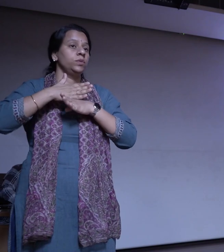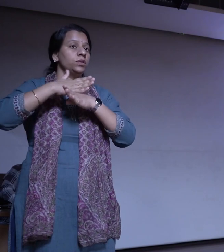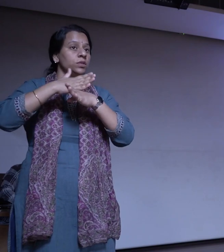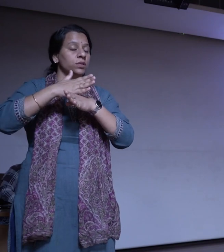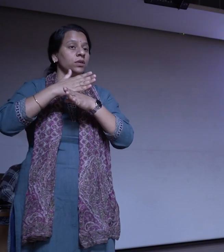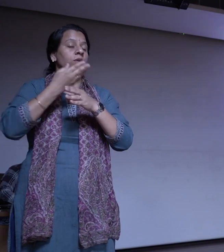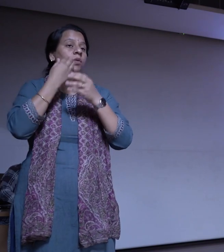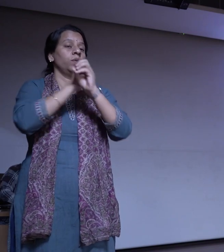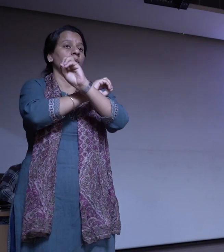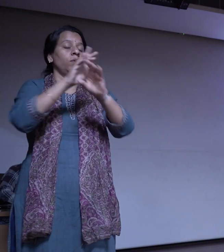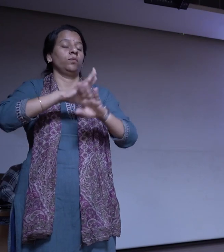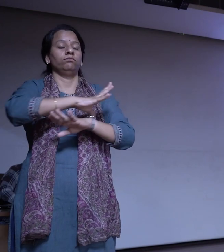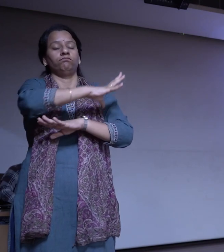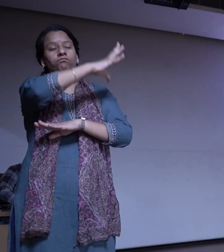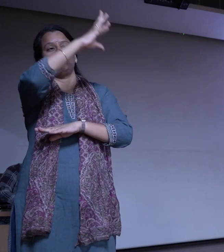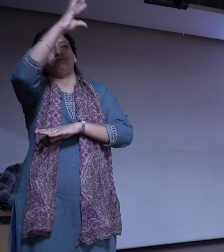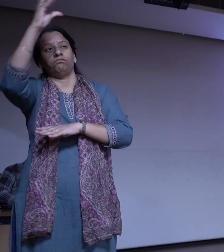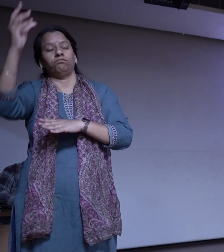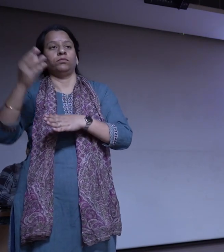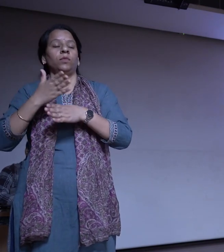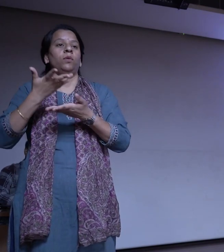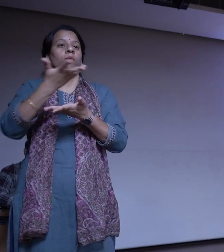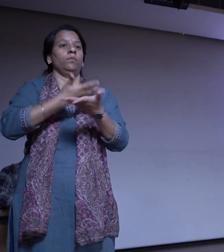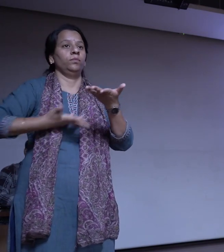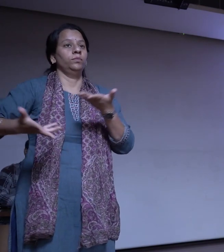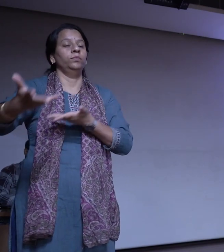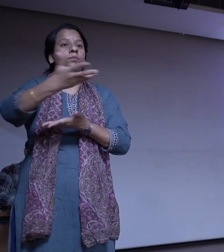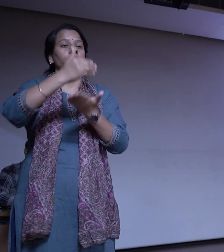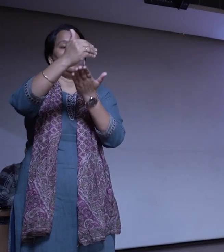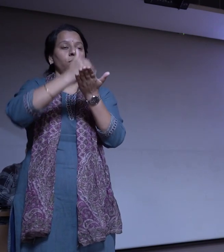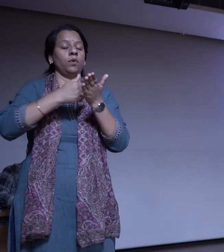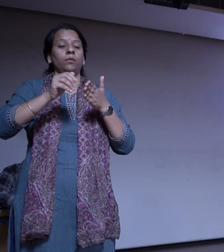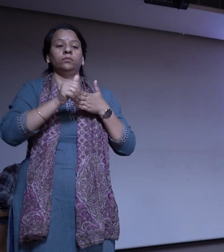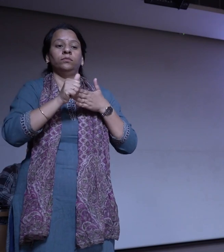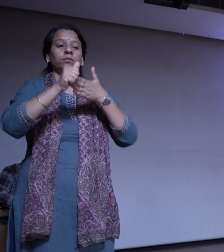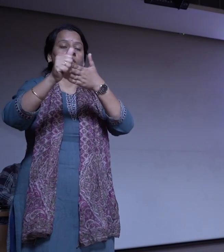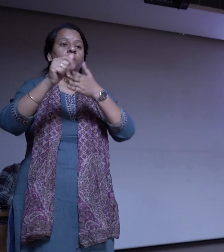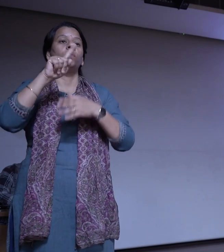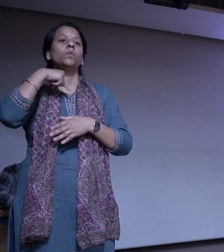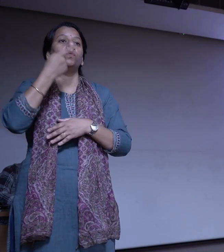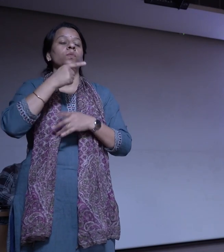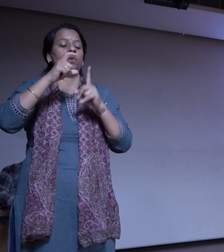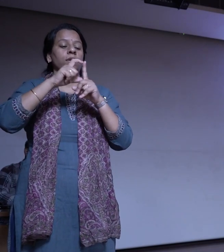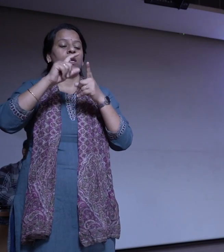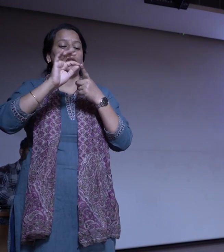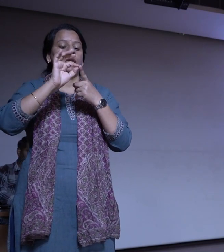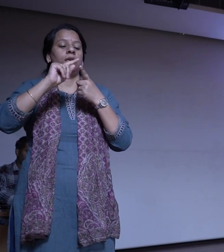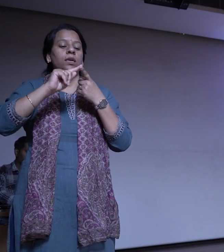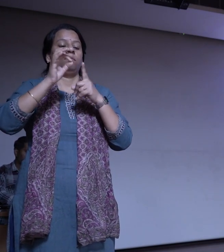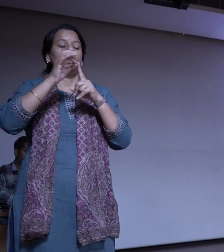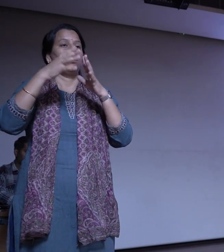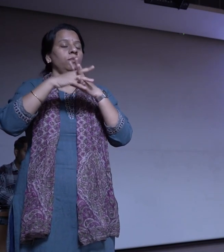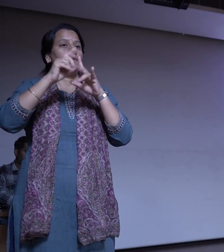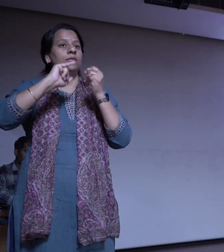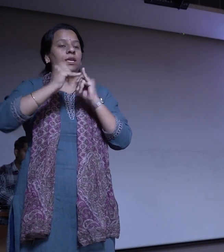with you all that the whole program has been organized under the vision AR leadership of our secretary sir s Rajesh Agarwal